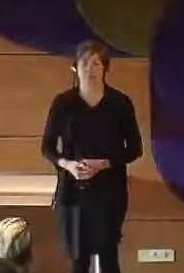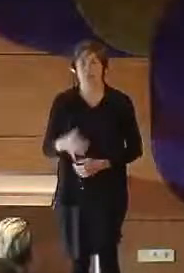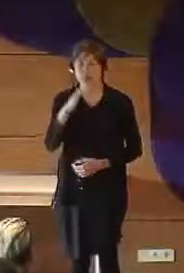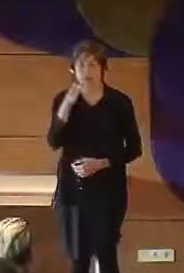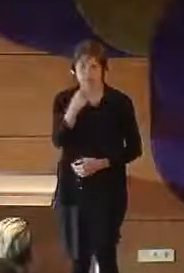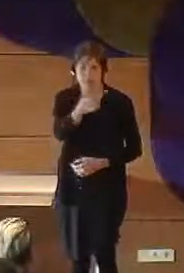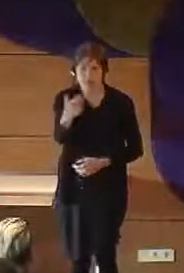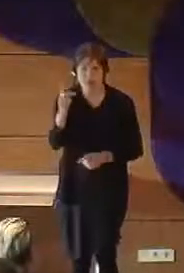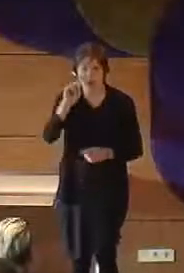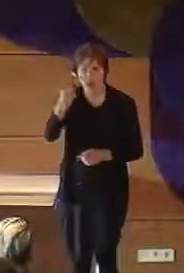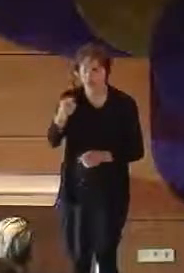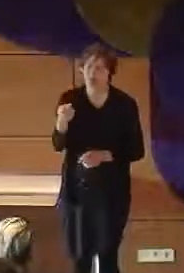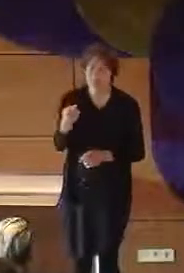I've asked you are, firstly,